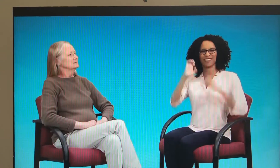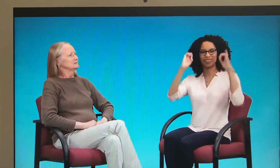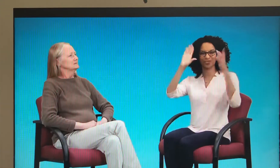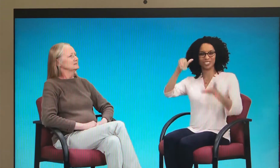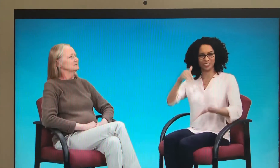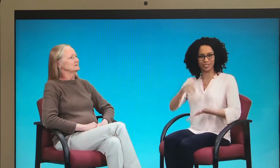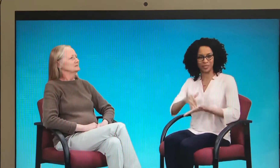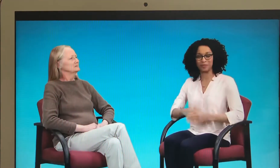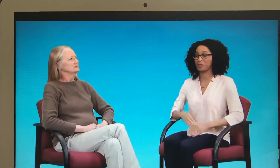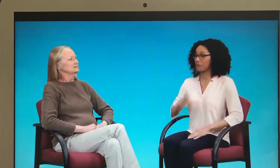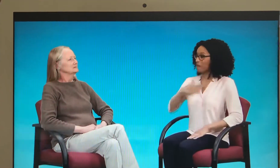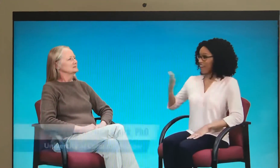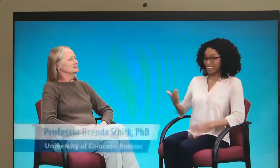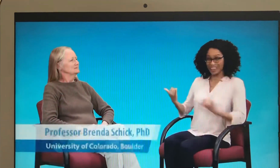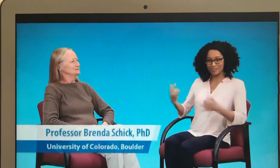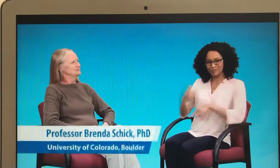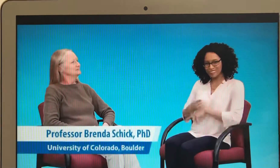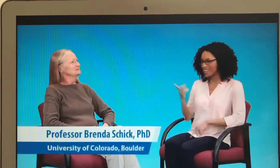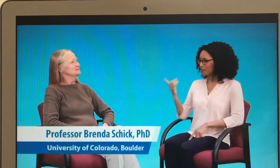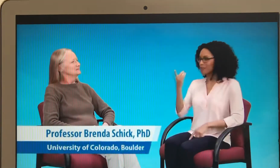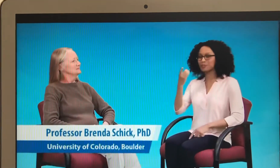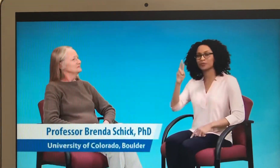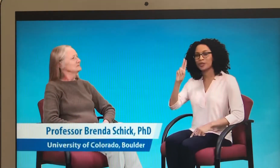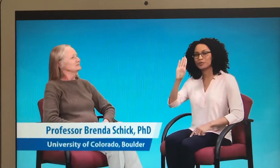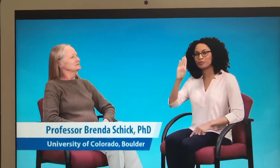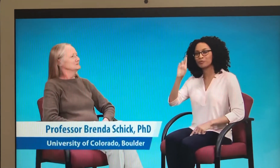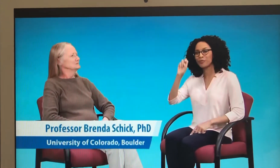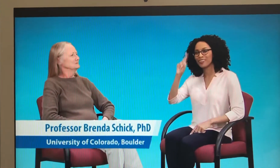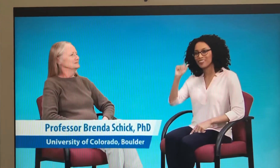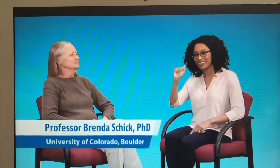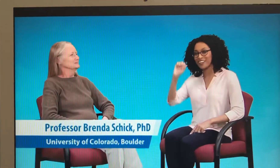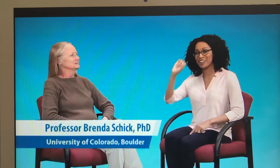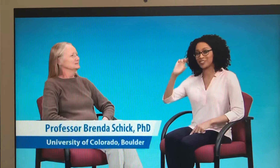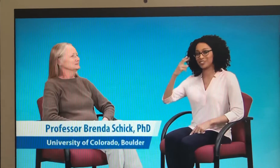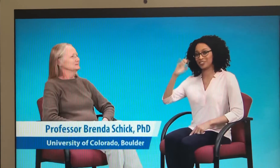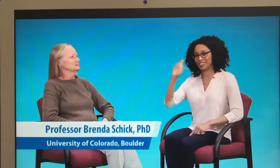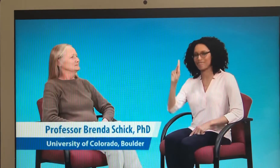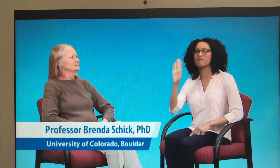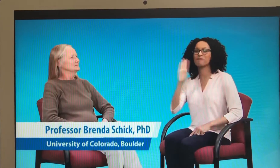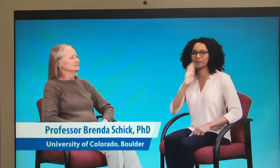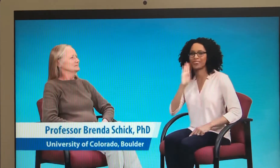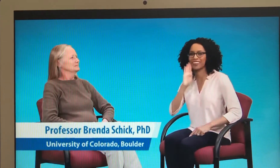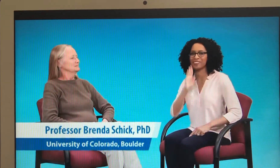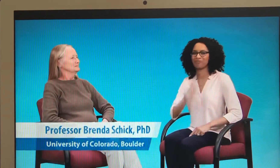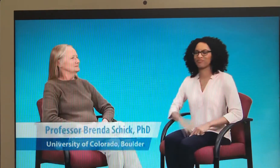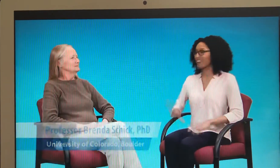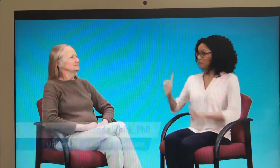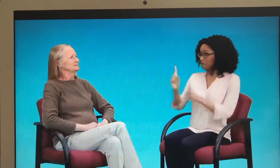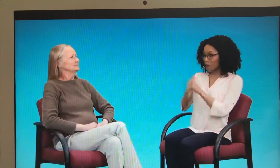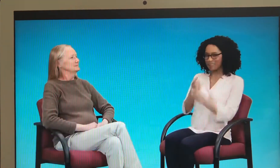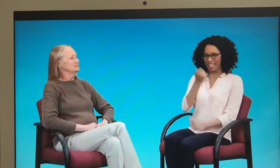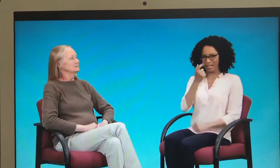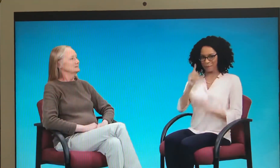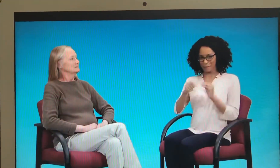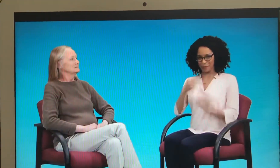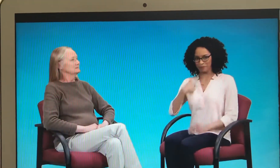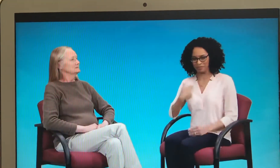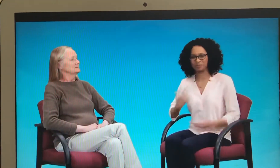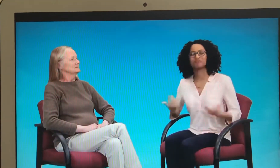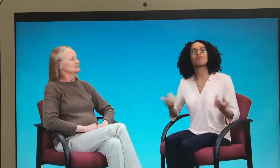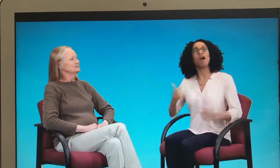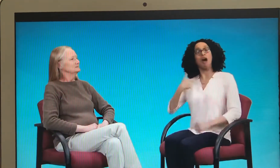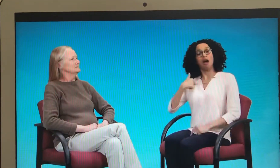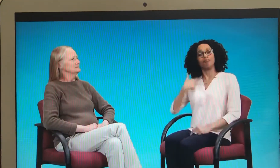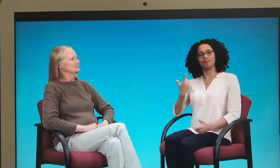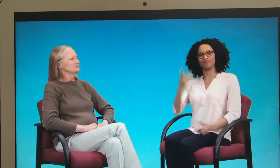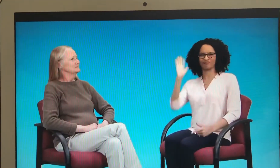And the Look Like Natural Deaf Center. Today I have with me Professor Brenda Schick. First, I'm going